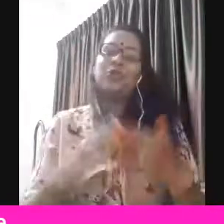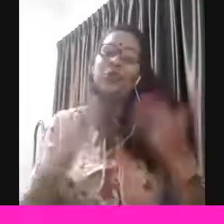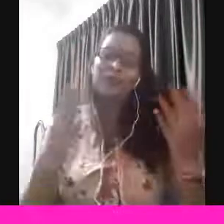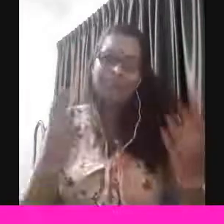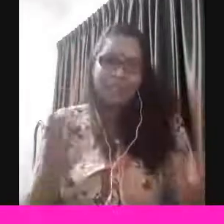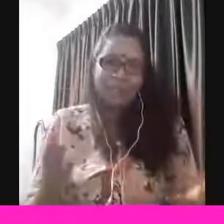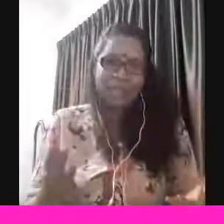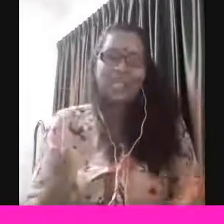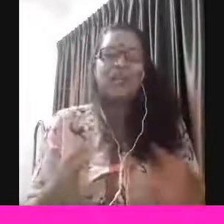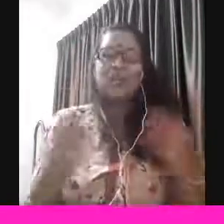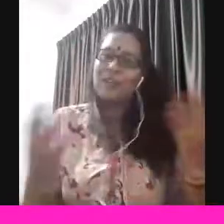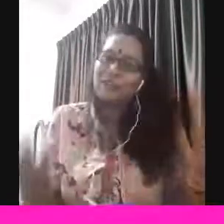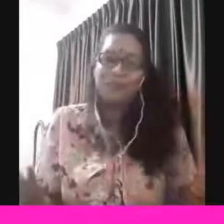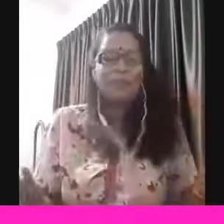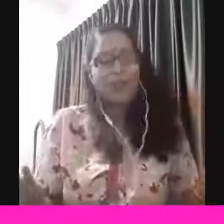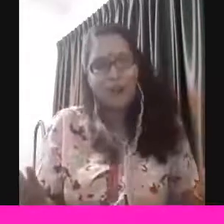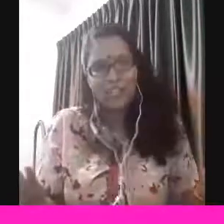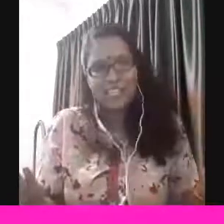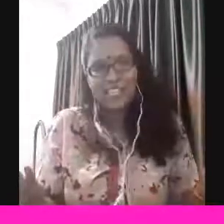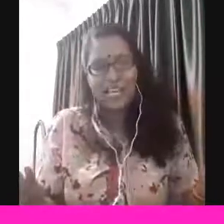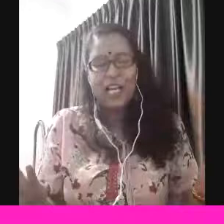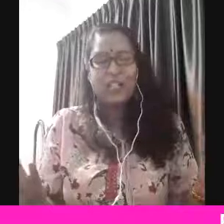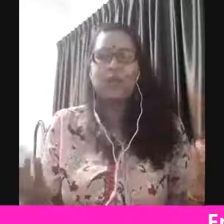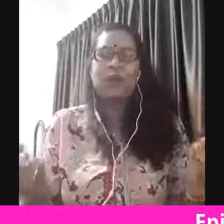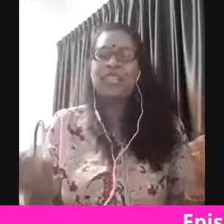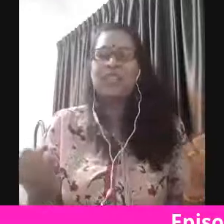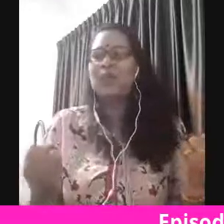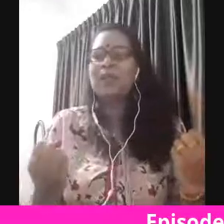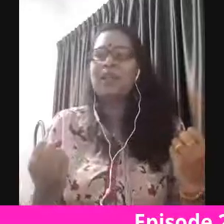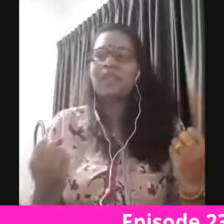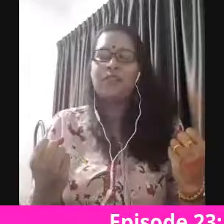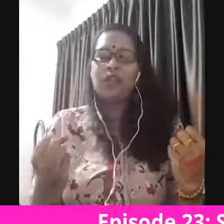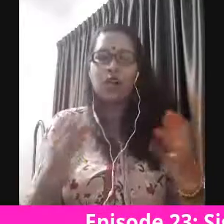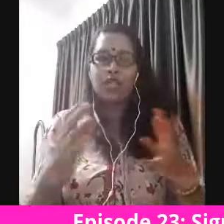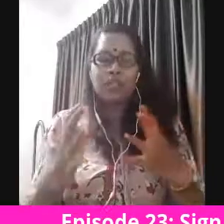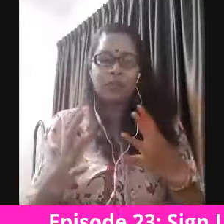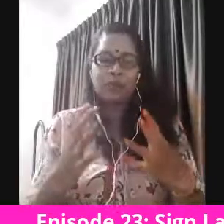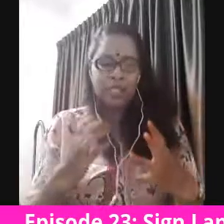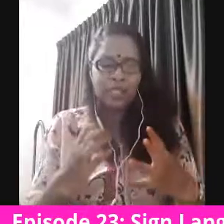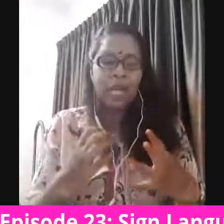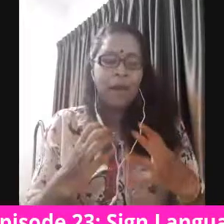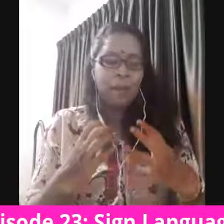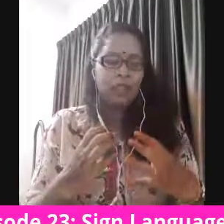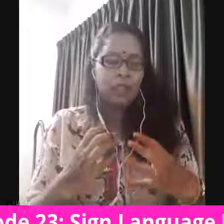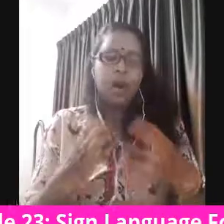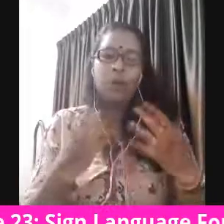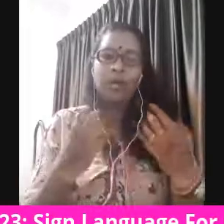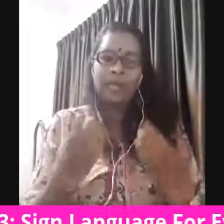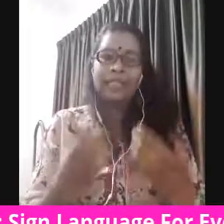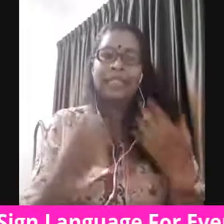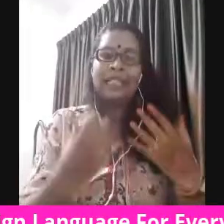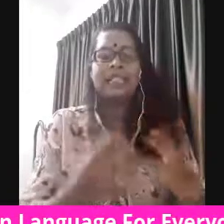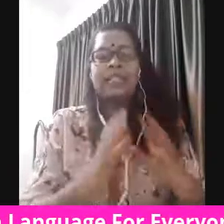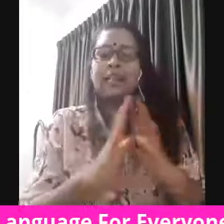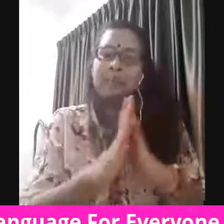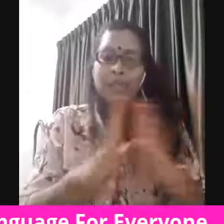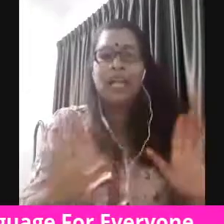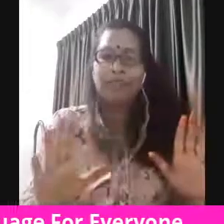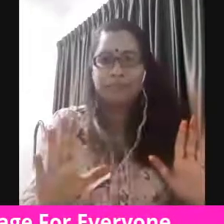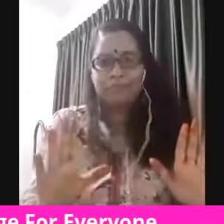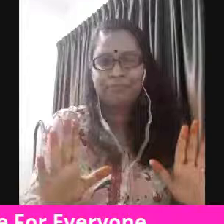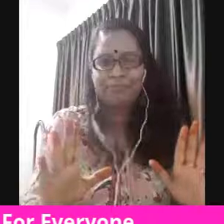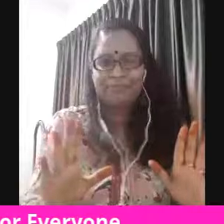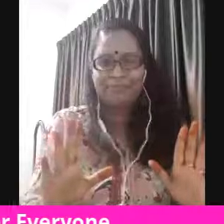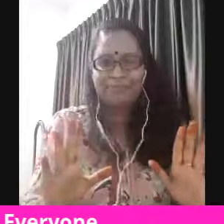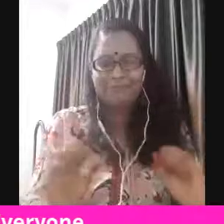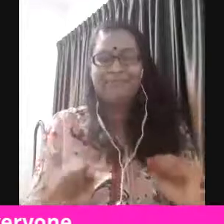If you Mm-hmm. don't practice, means we lost. So there is Yeah. no specific causes for us, because Mm-hmm. our Yes. degree is